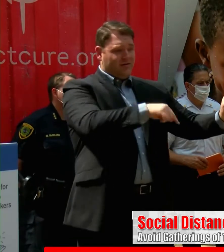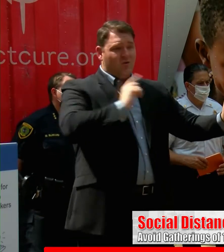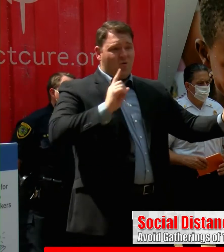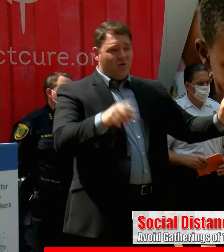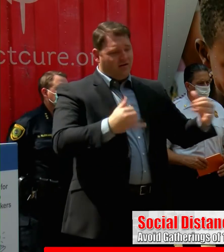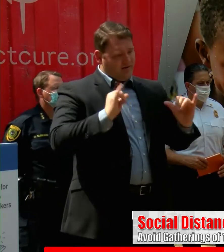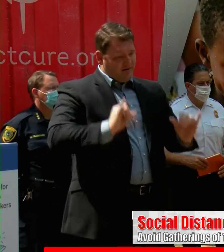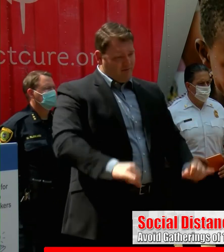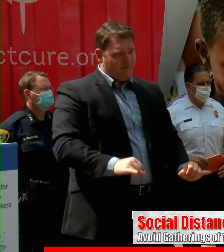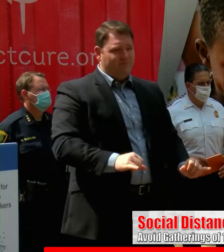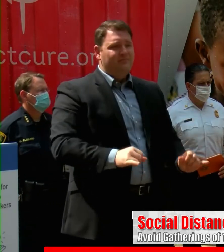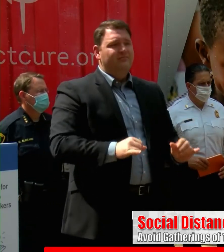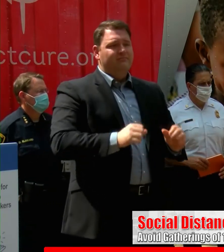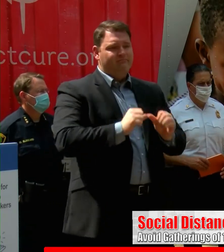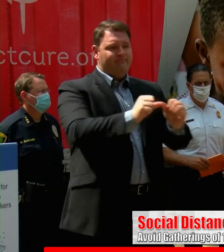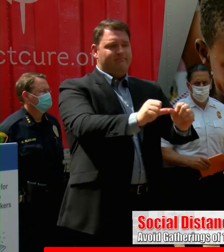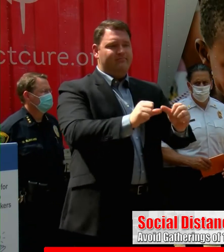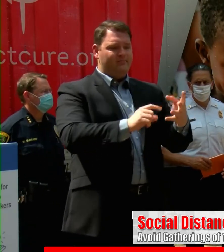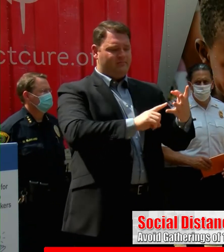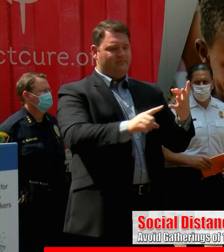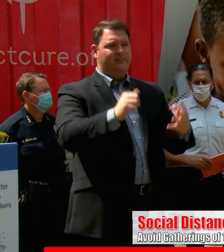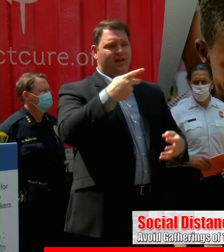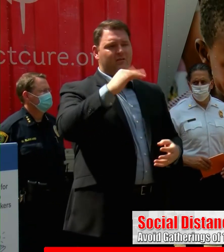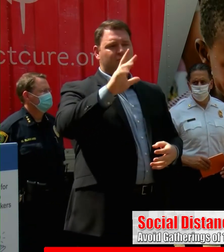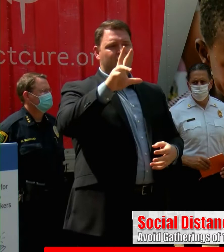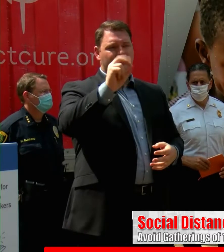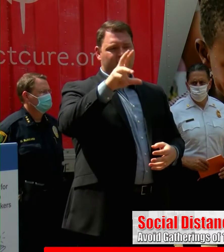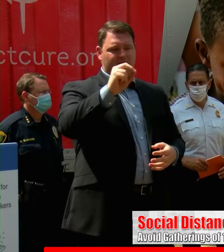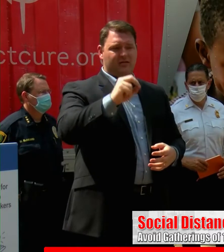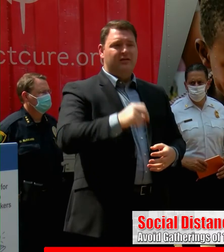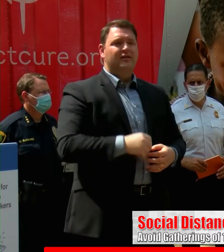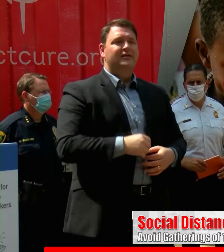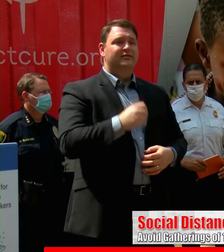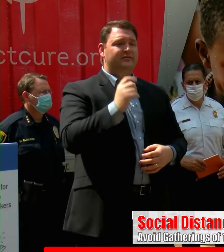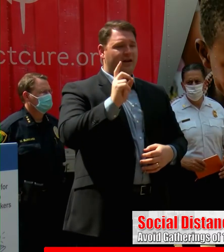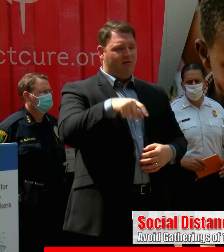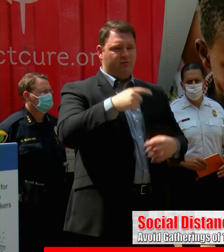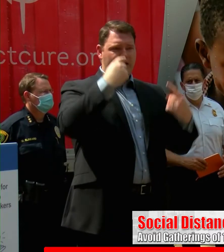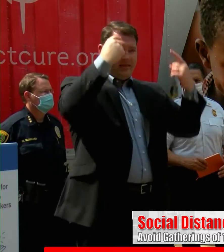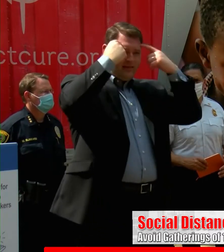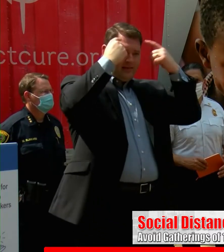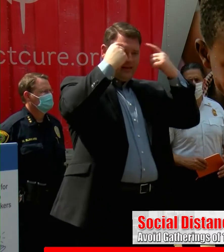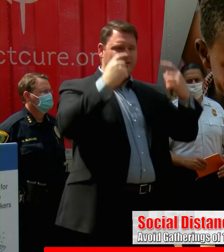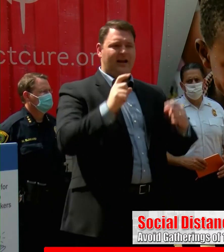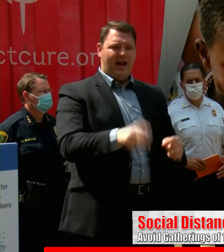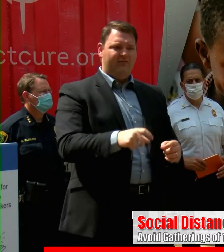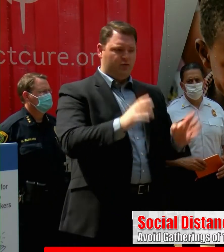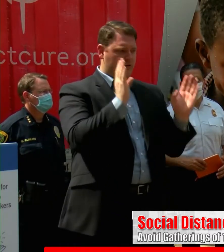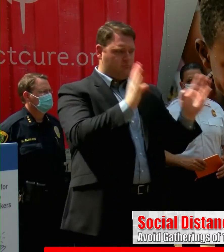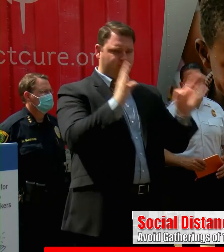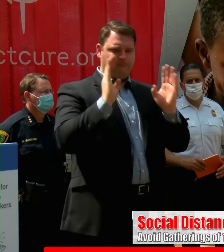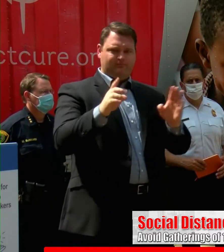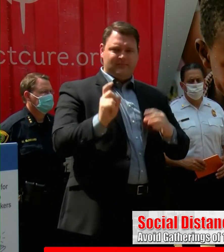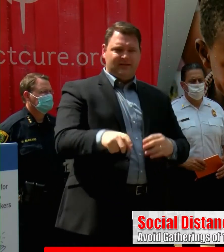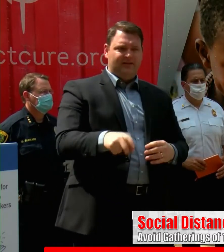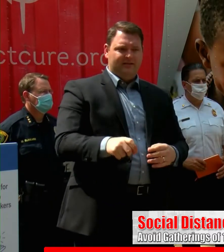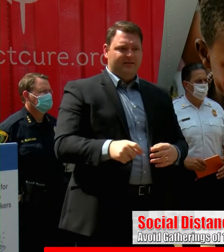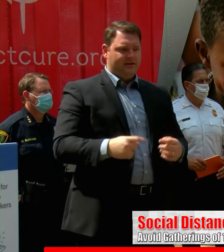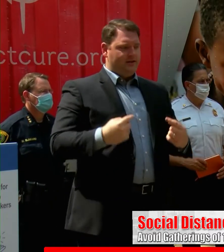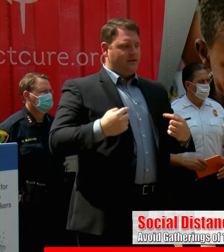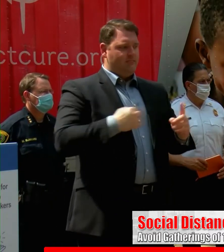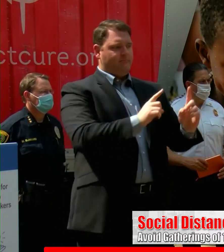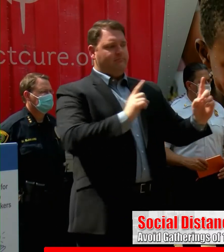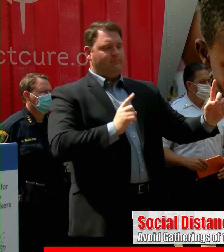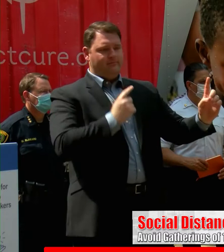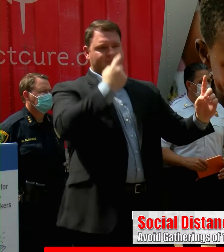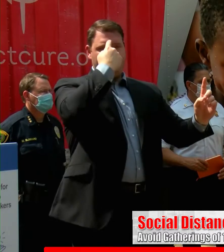just need to be very, very focused, very, very focused. As you see, with the numbers coming from TMC, as long as we are engaging